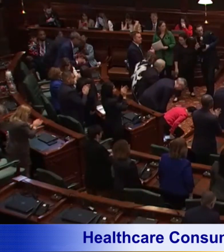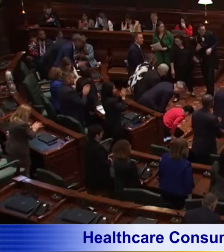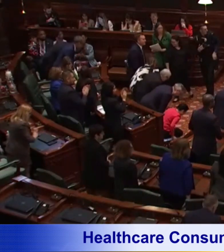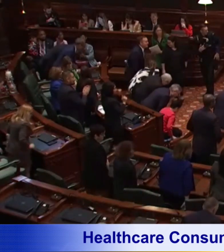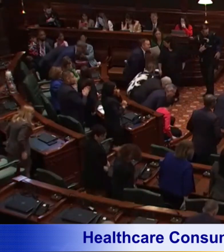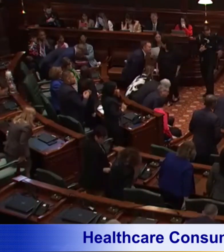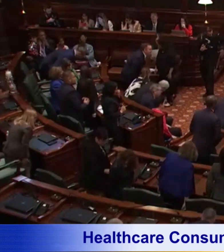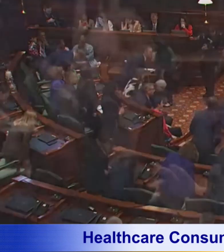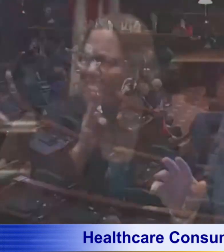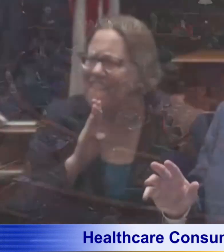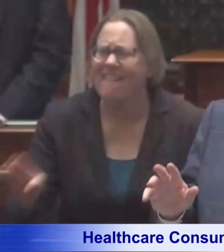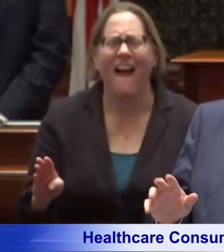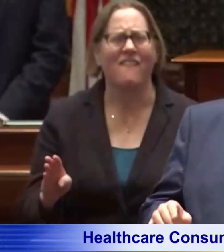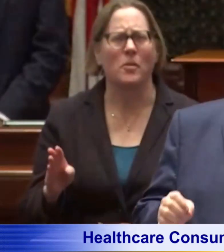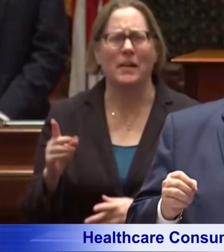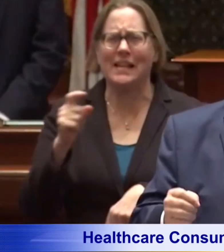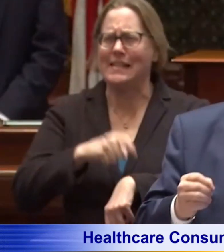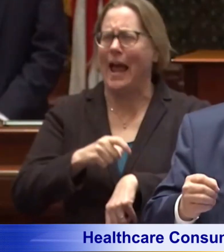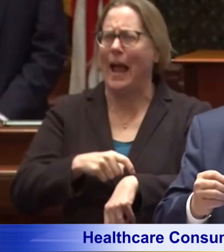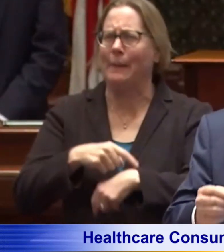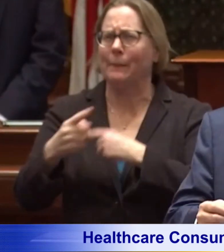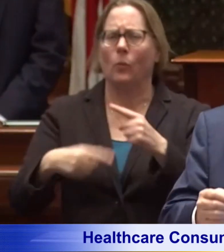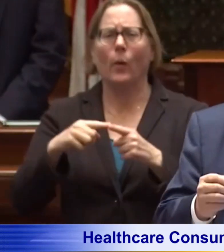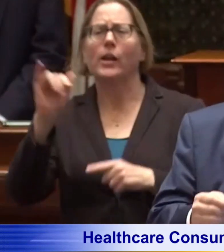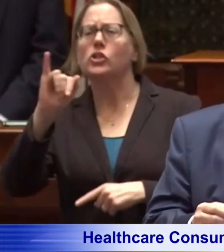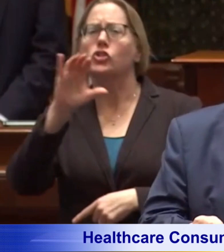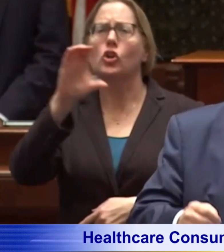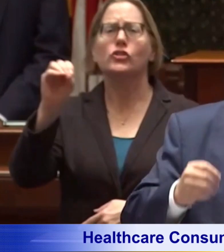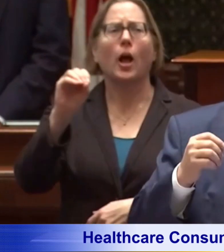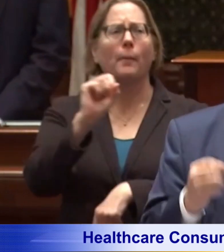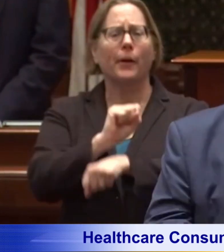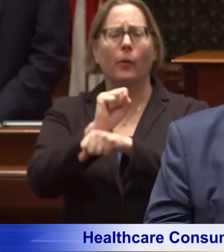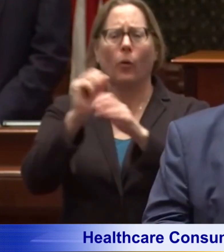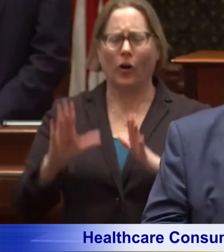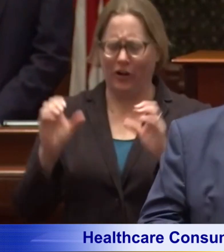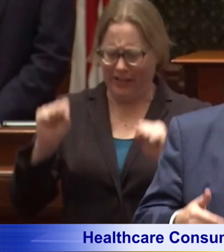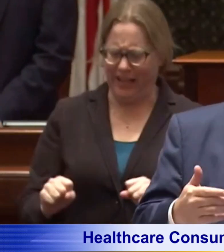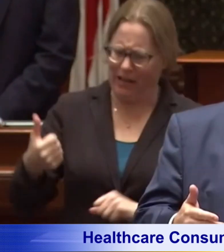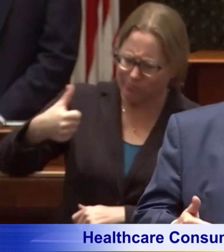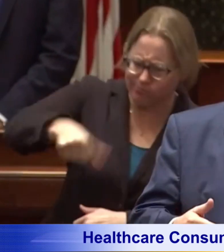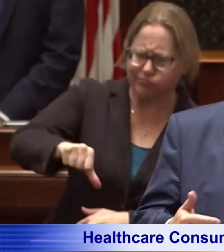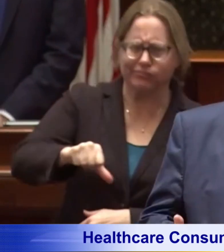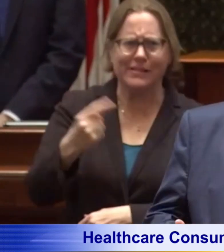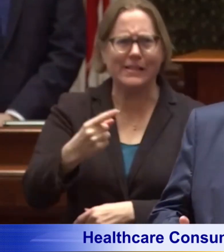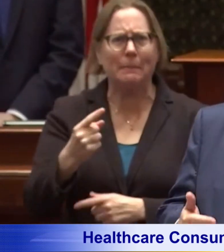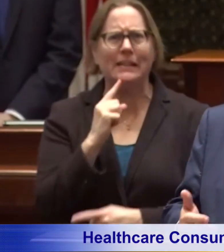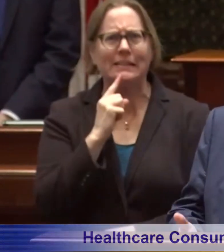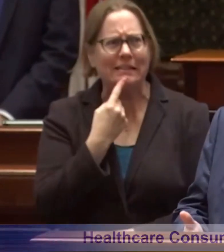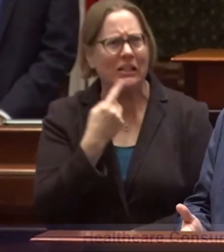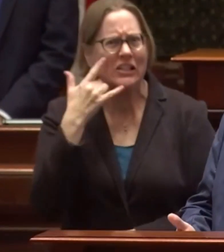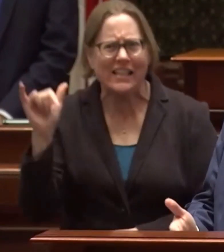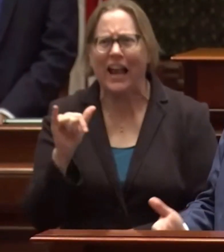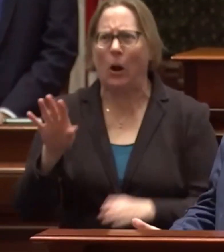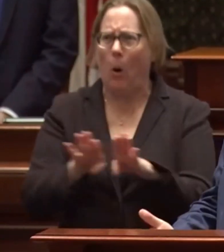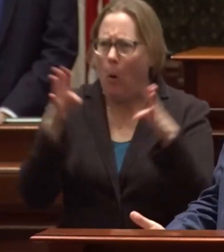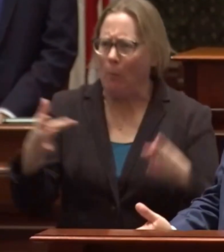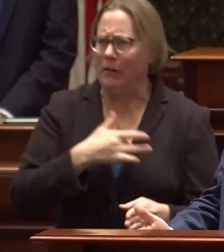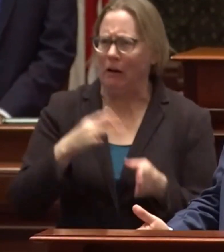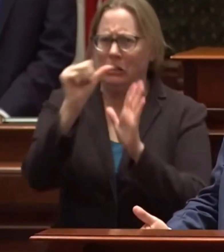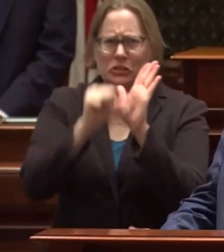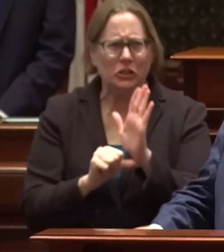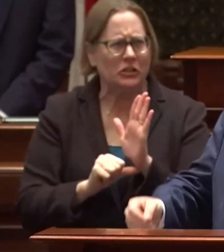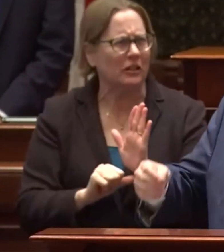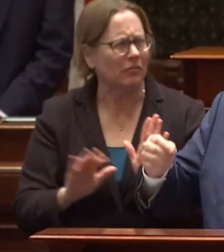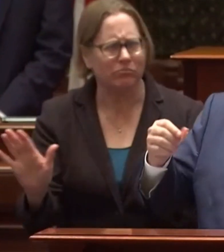There should never be an instance where an insurance company employee can deny coverage for something as serious as open heart